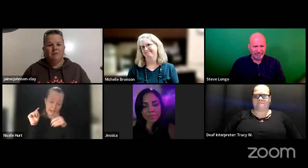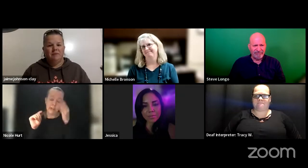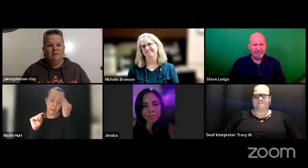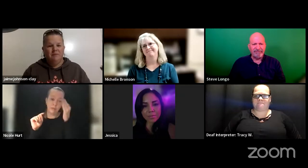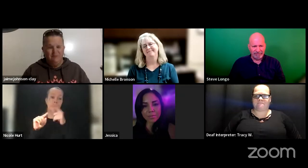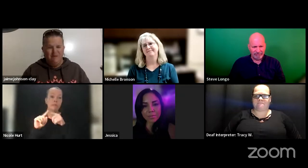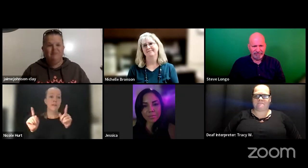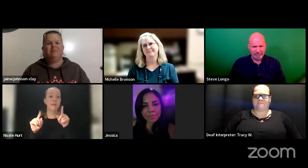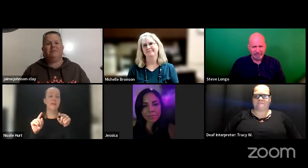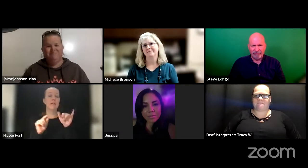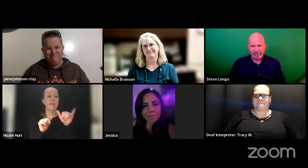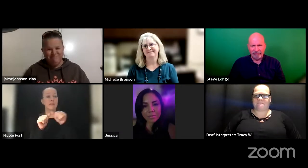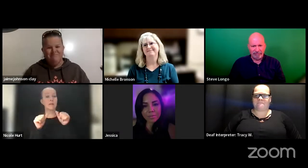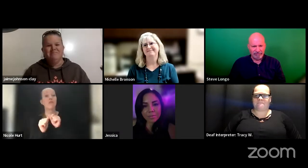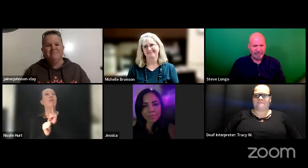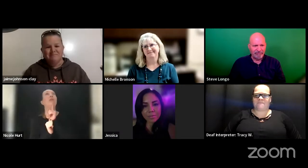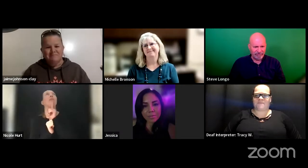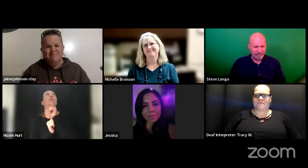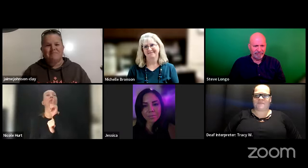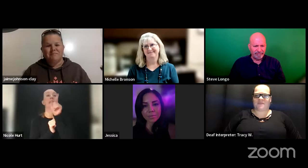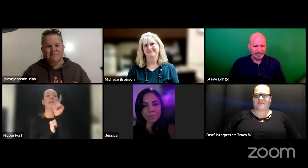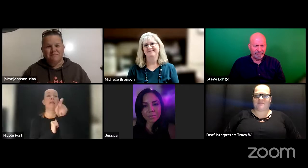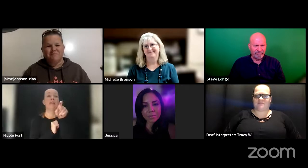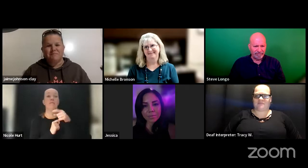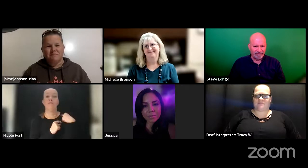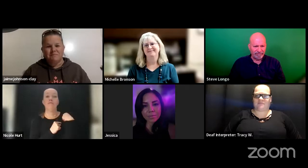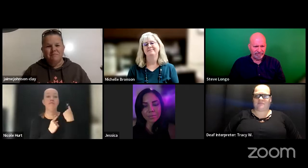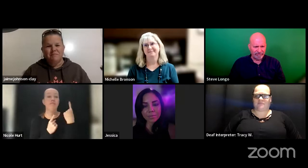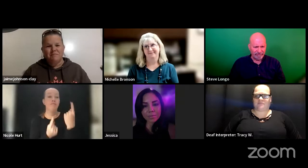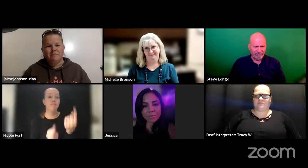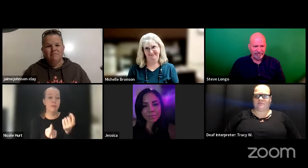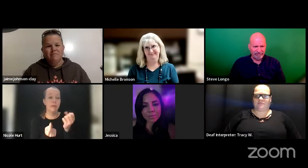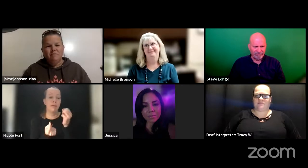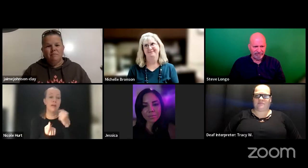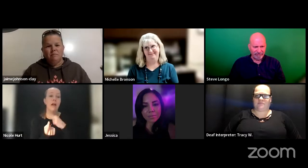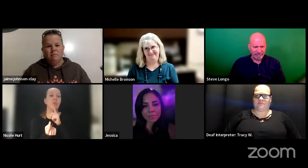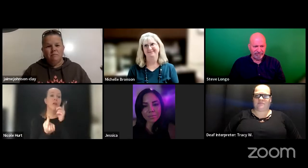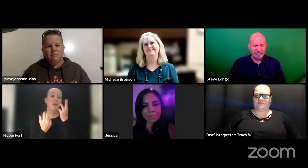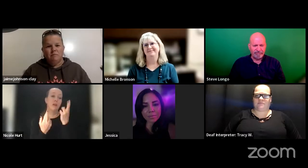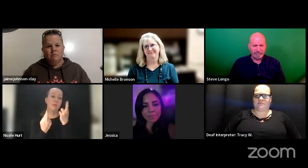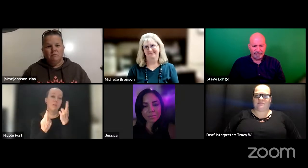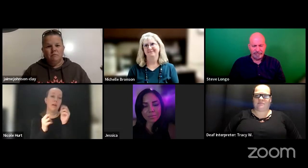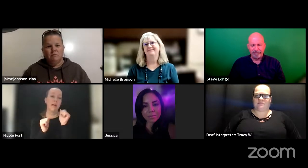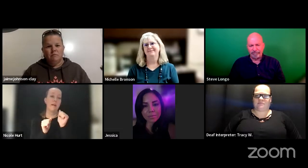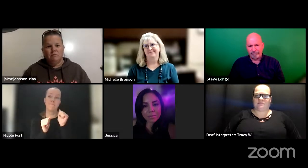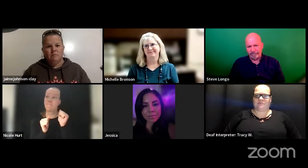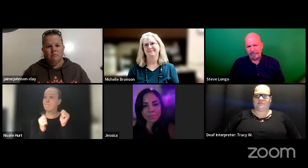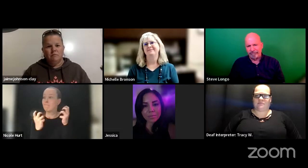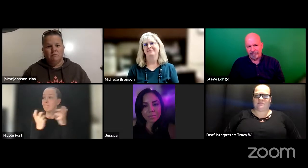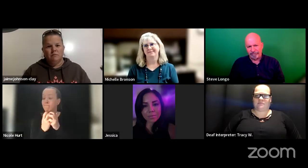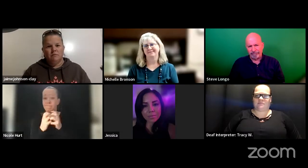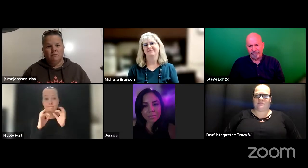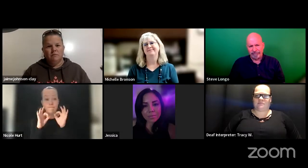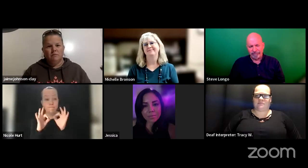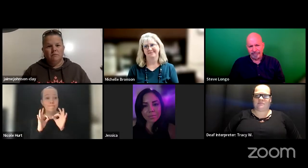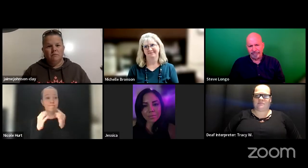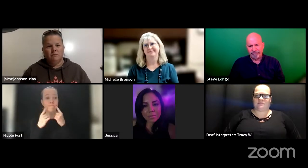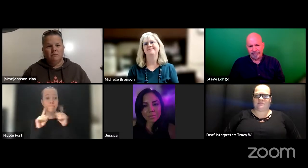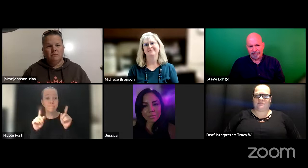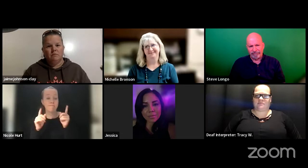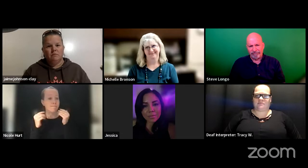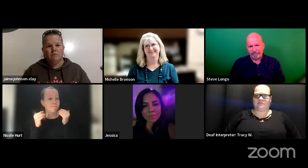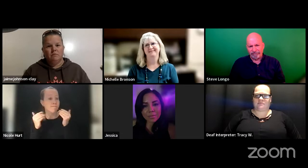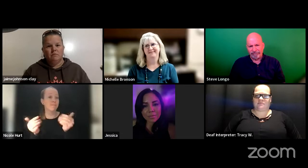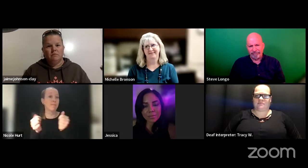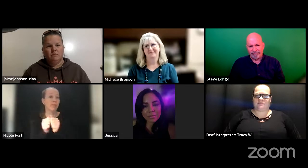we are looking to get a new accountant for the organizations. I know that we cannot replace Paul, but I